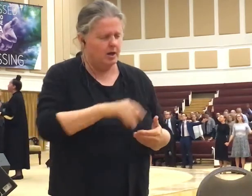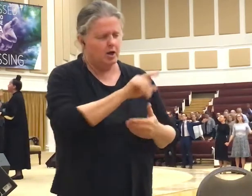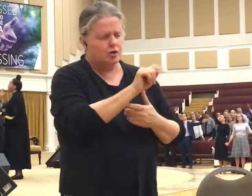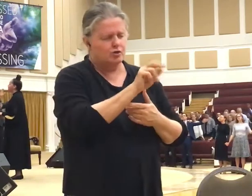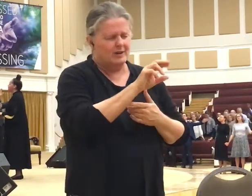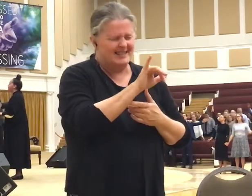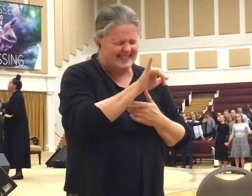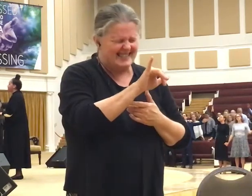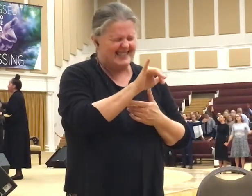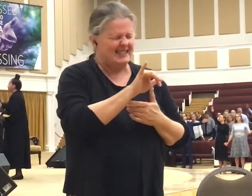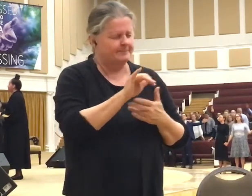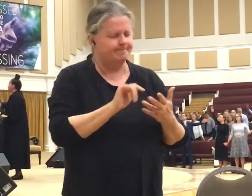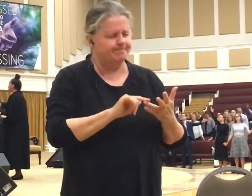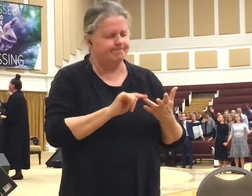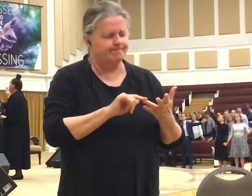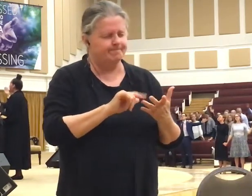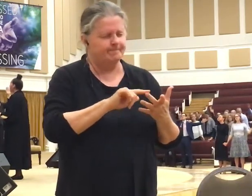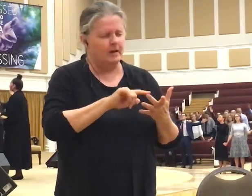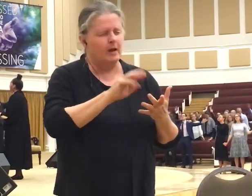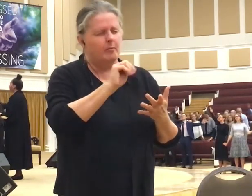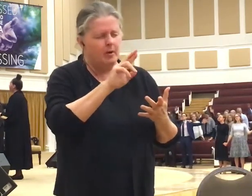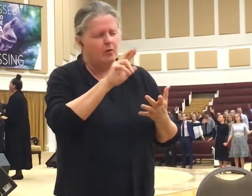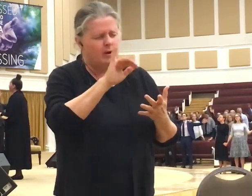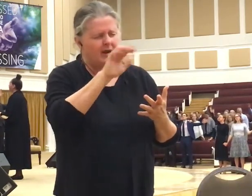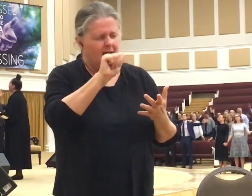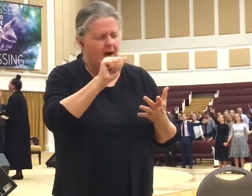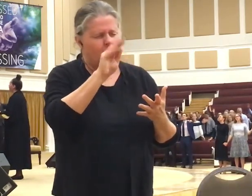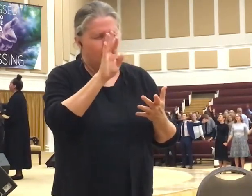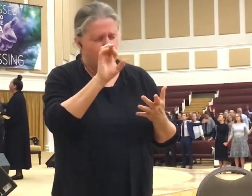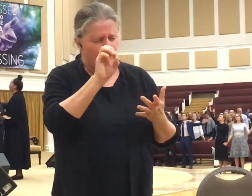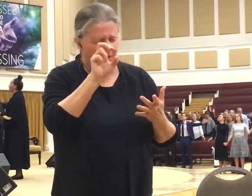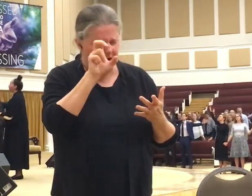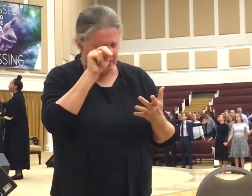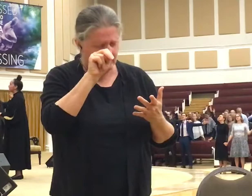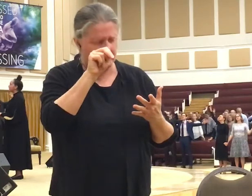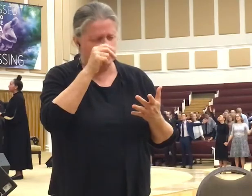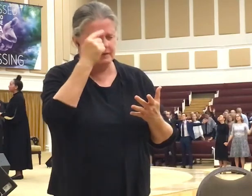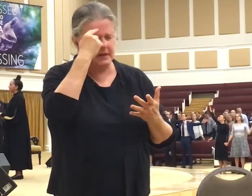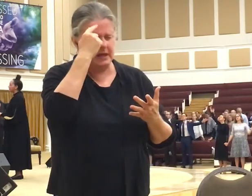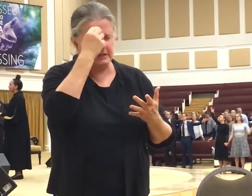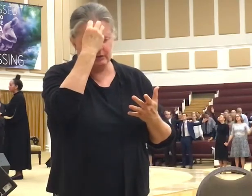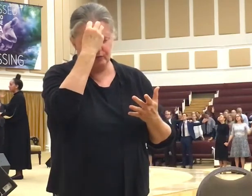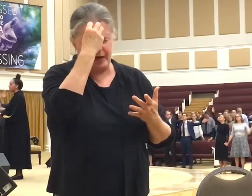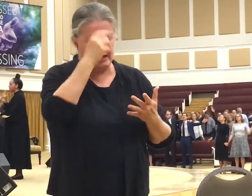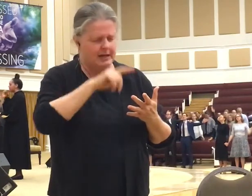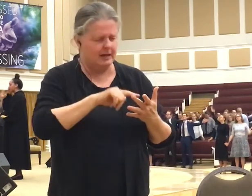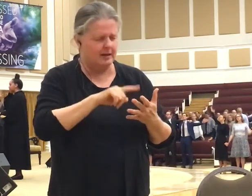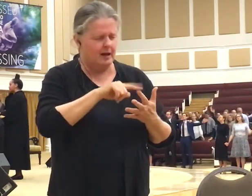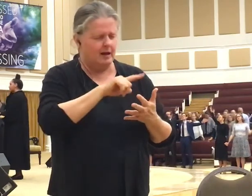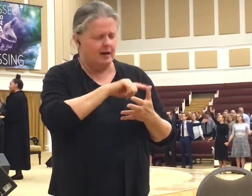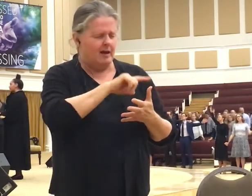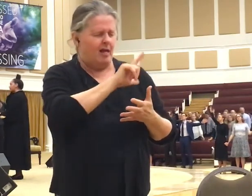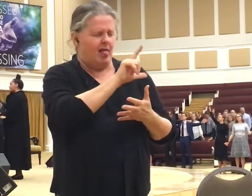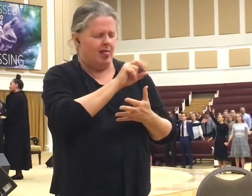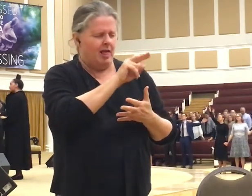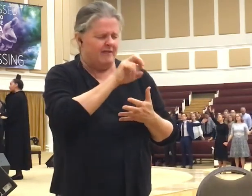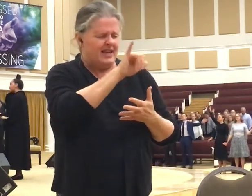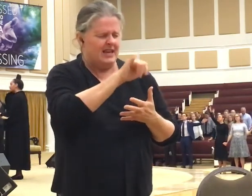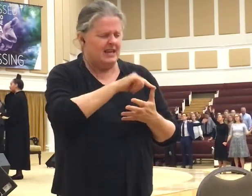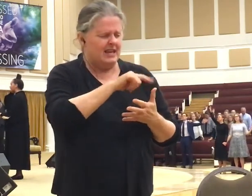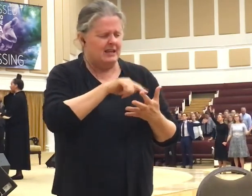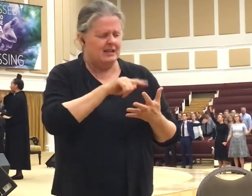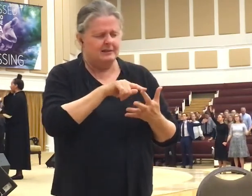that need is. I pray for Maria Brown that you would be with her in this time of need. We pray for Lovey and this other friend.